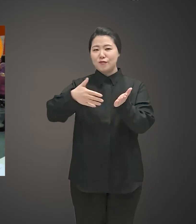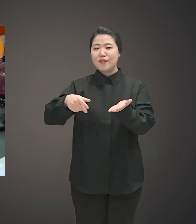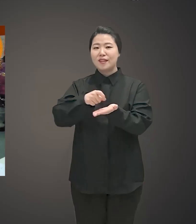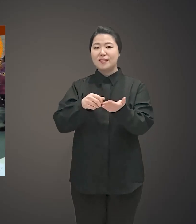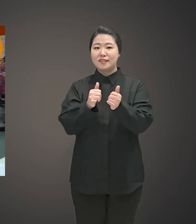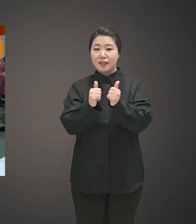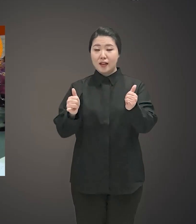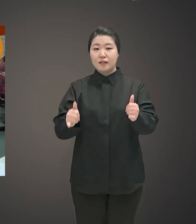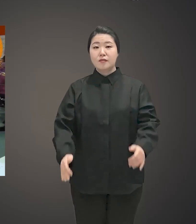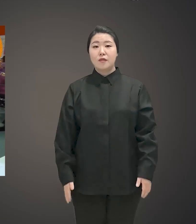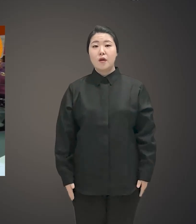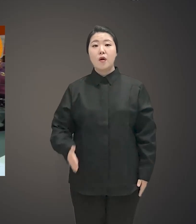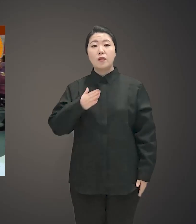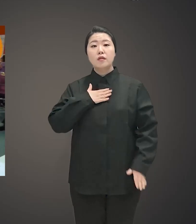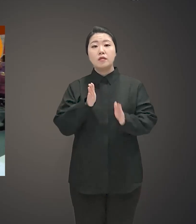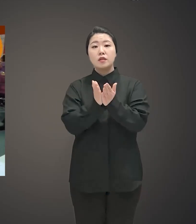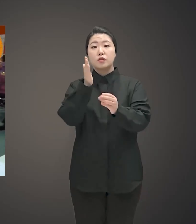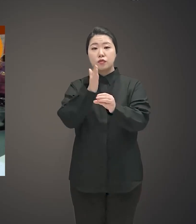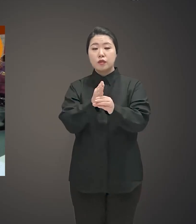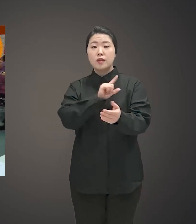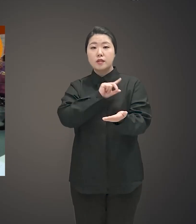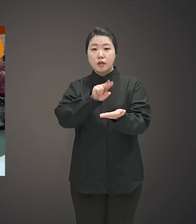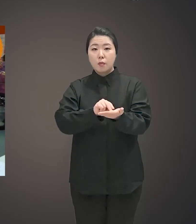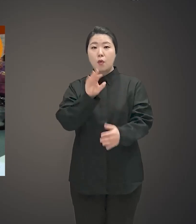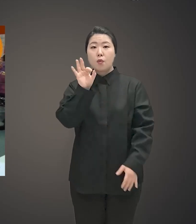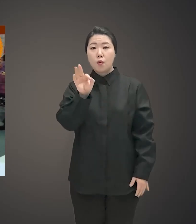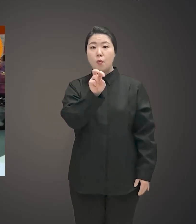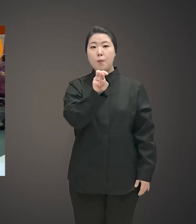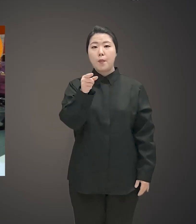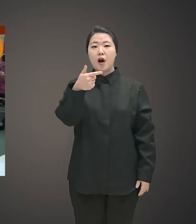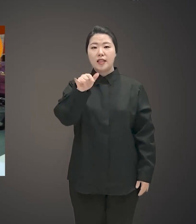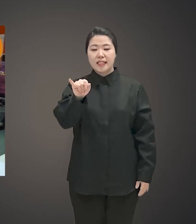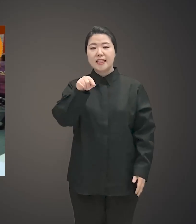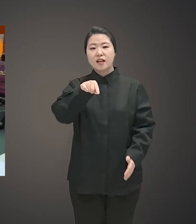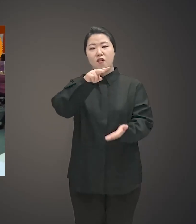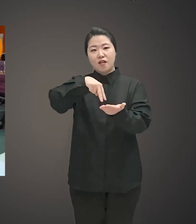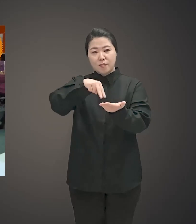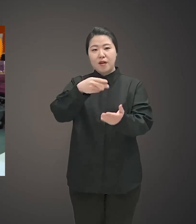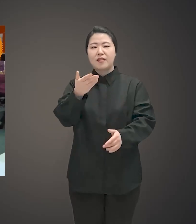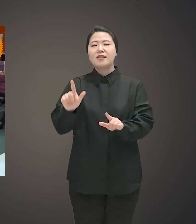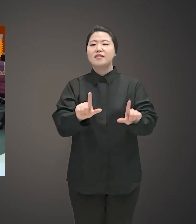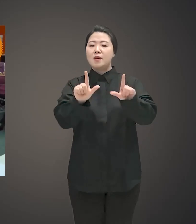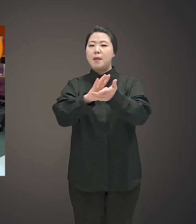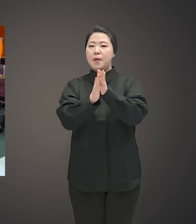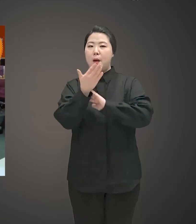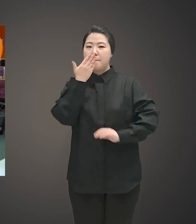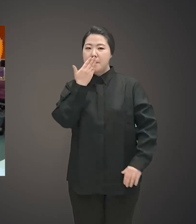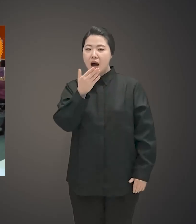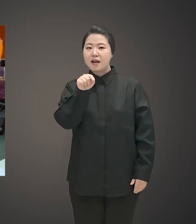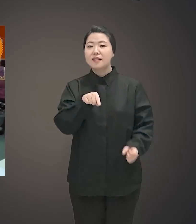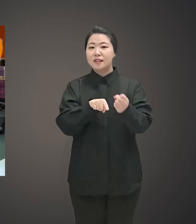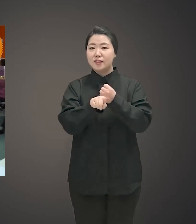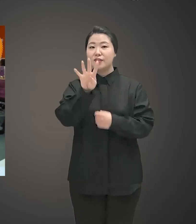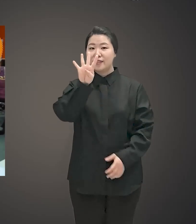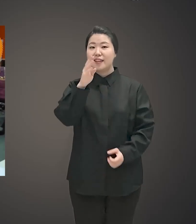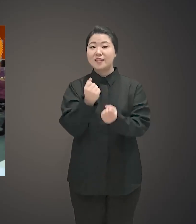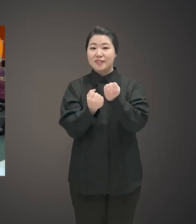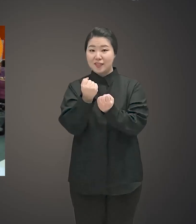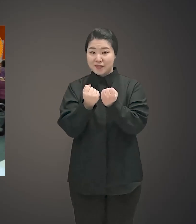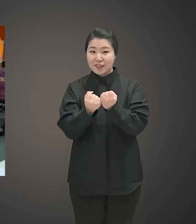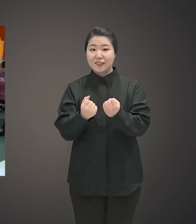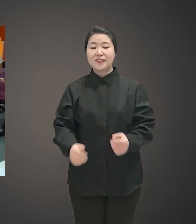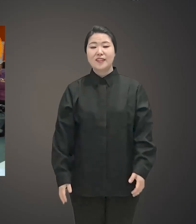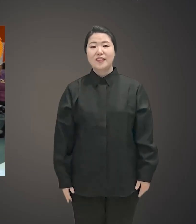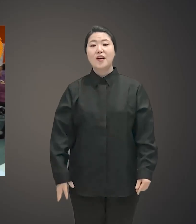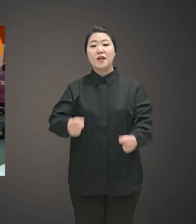author and one of those books is Money. Now I want to give you 4 really good reasons why I think this can change your life. Reason